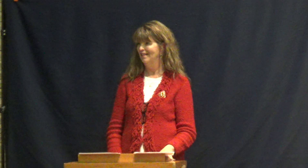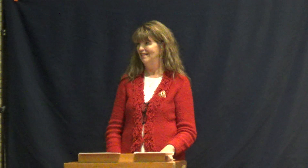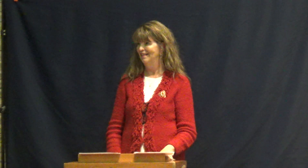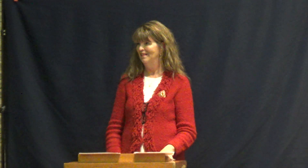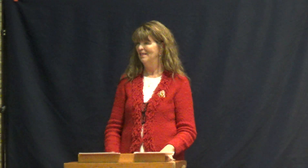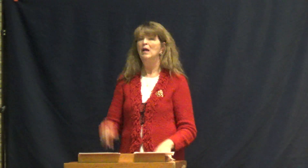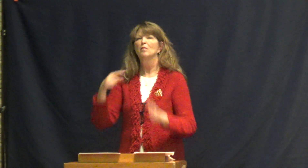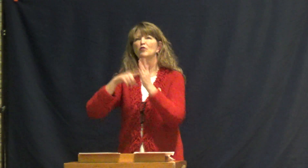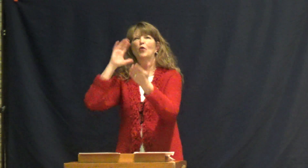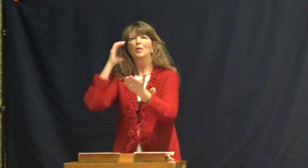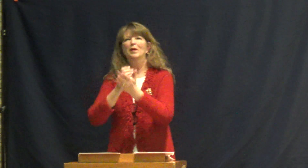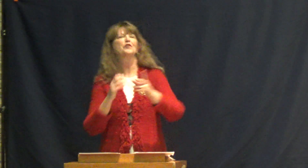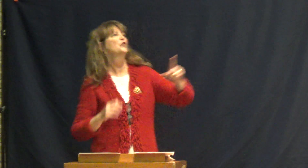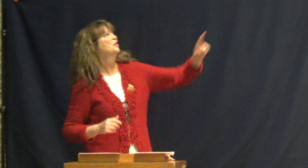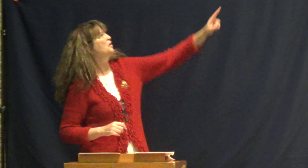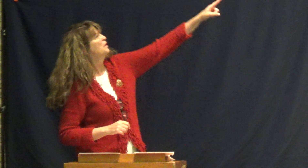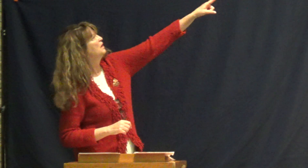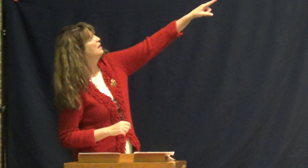Lord.